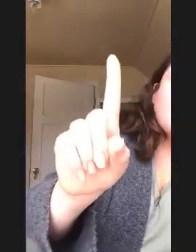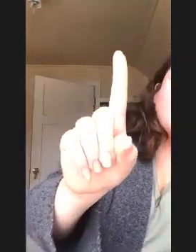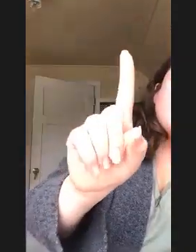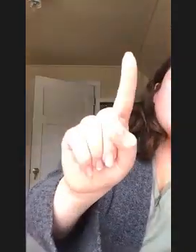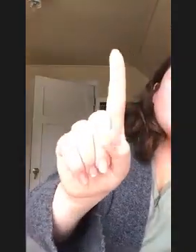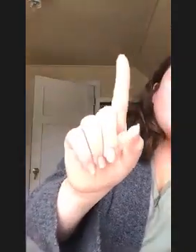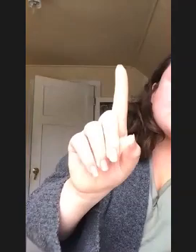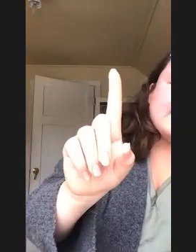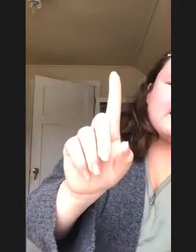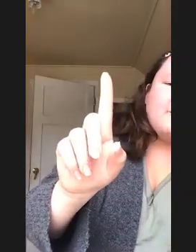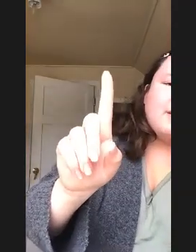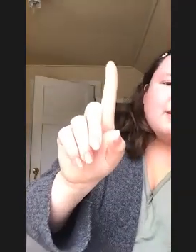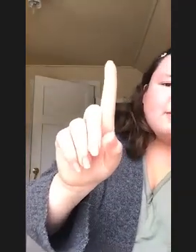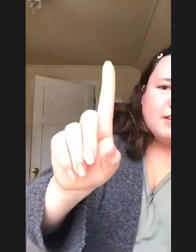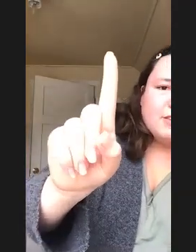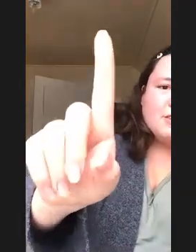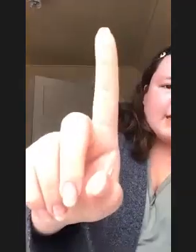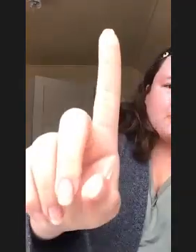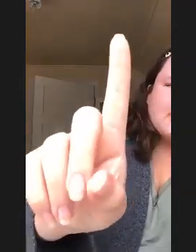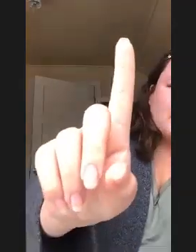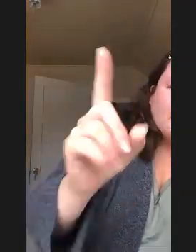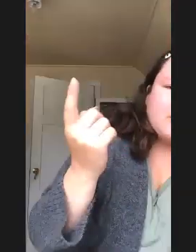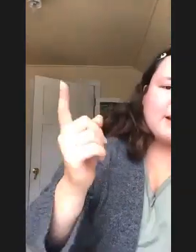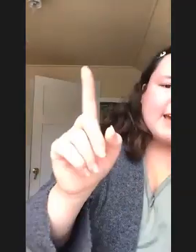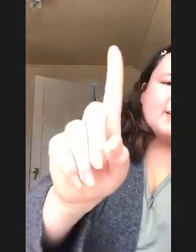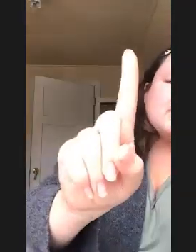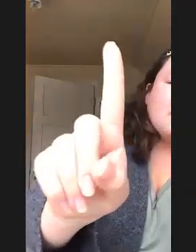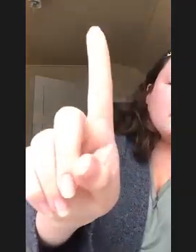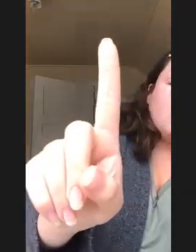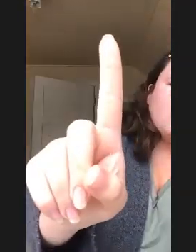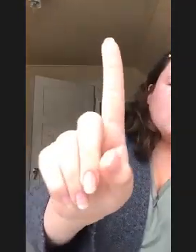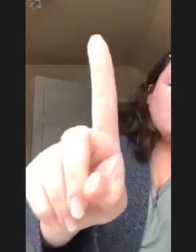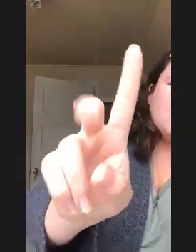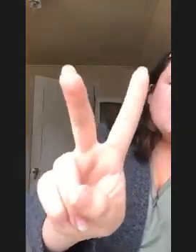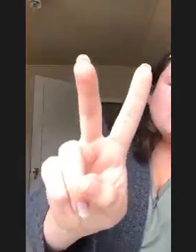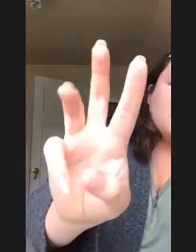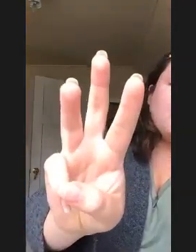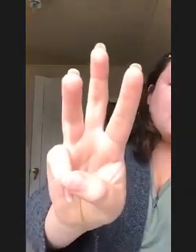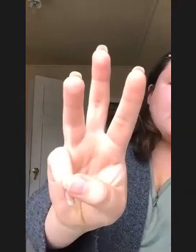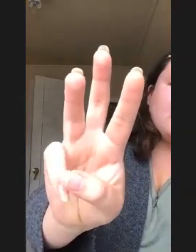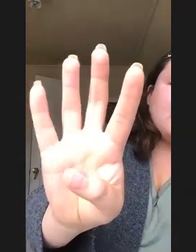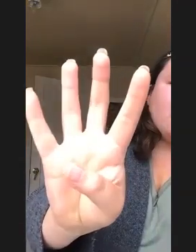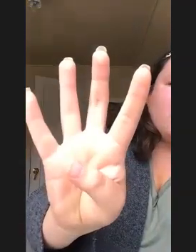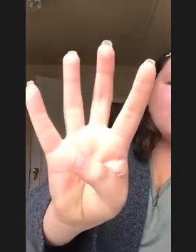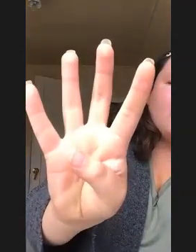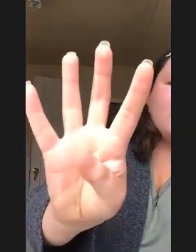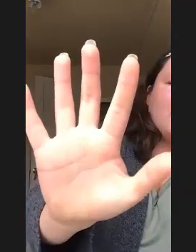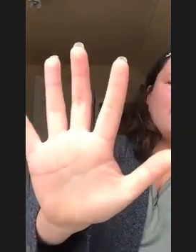it's basically the same with counting with your hands. You would go do 1, 2, 3, 4,